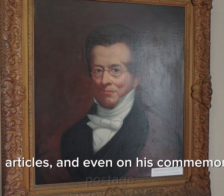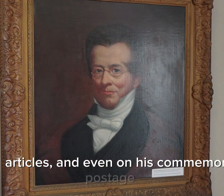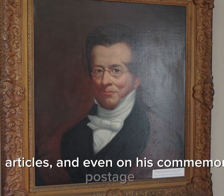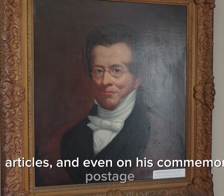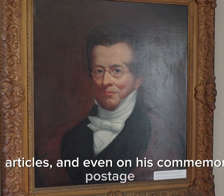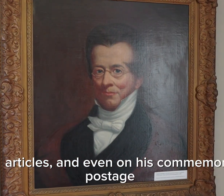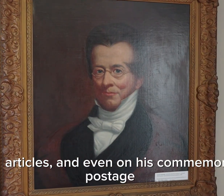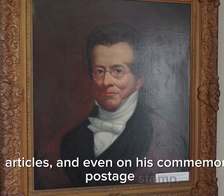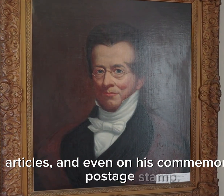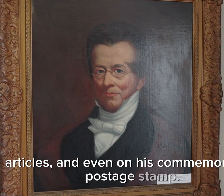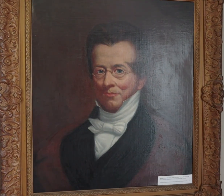postage stamp.